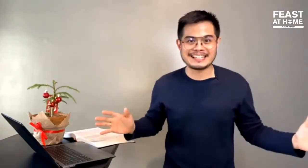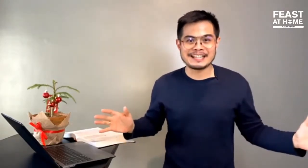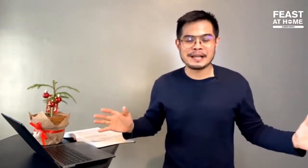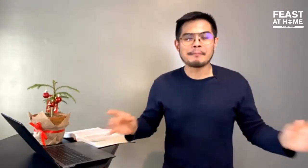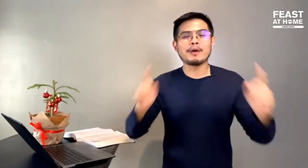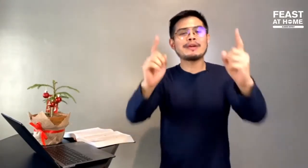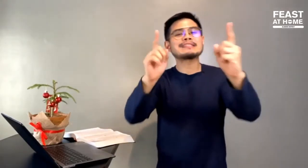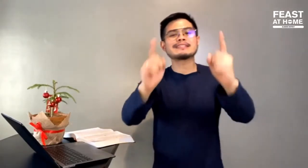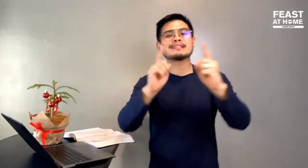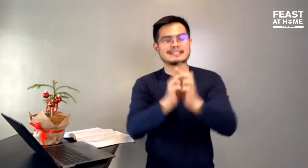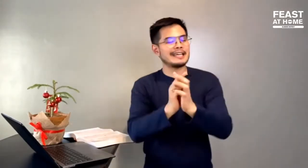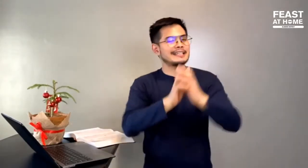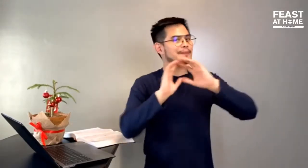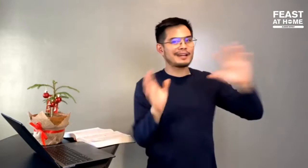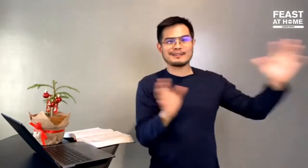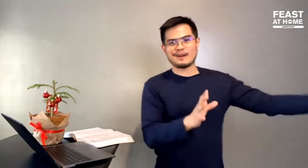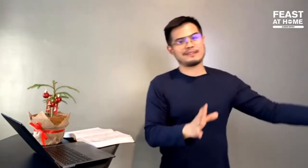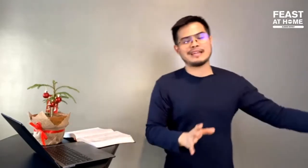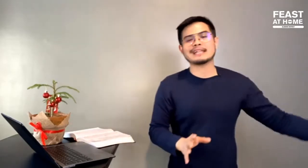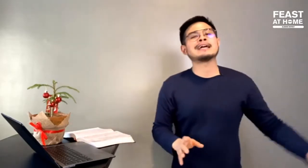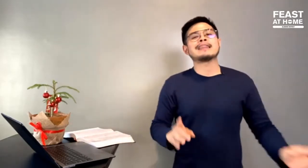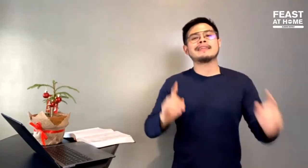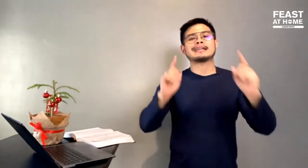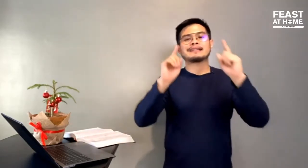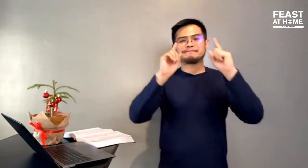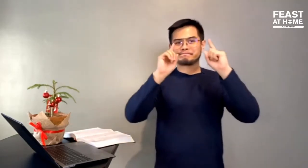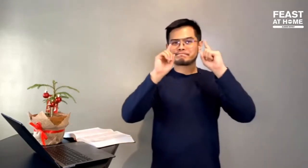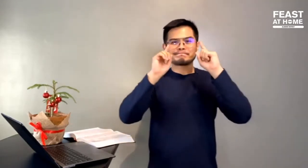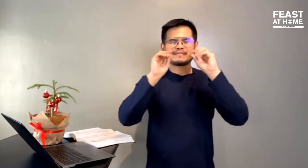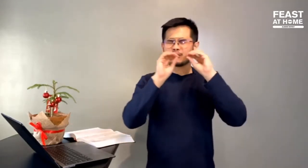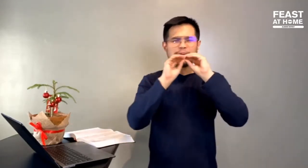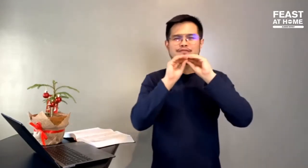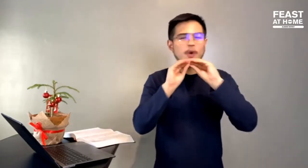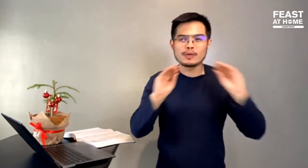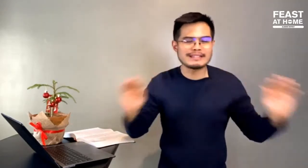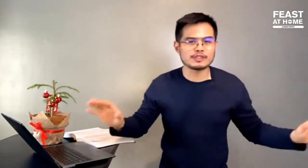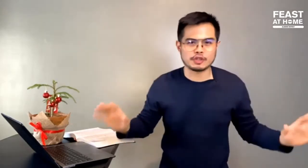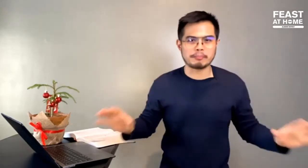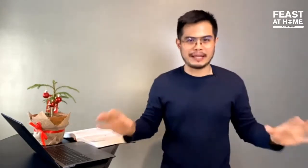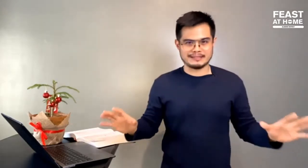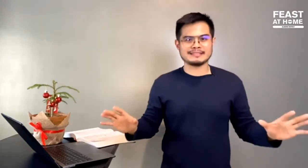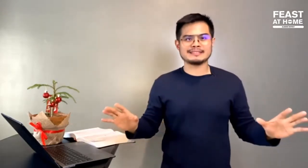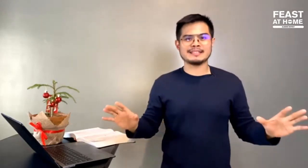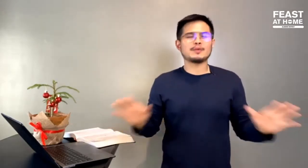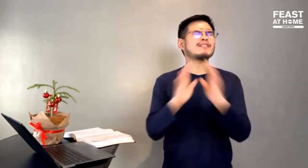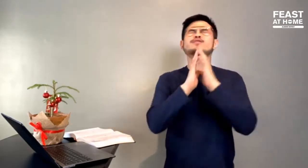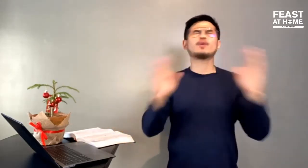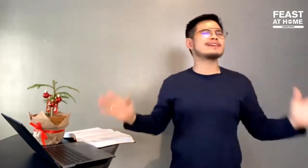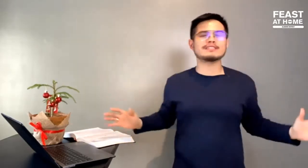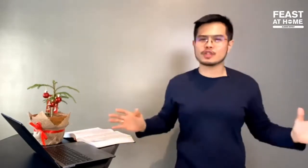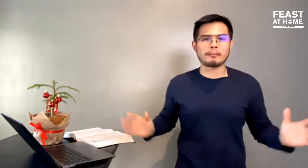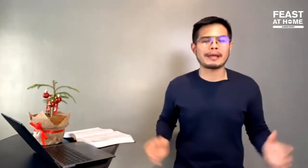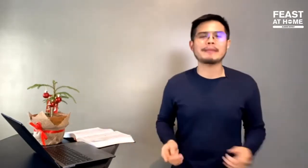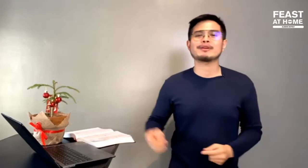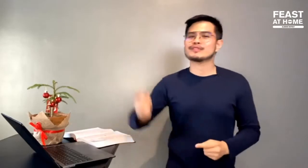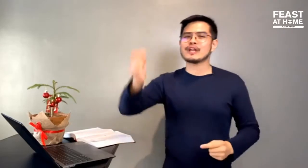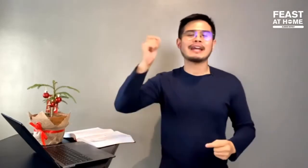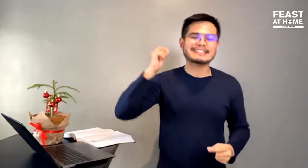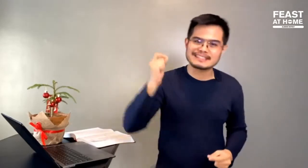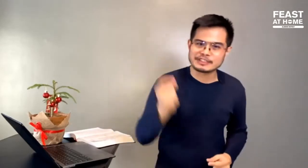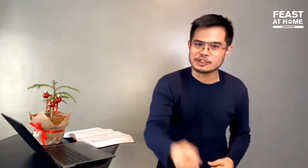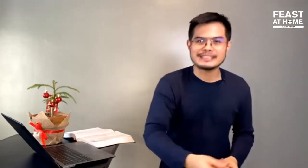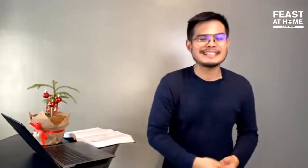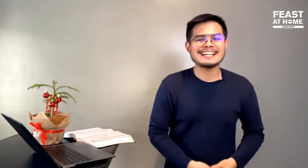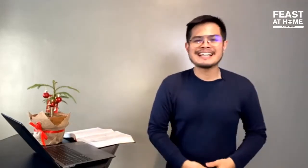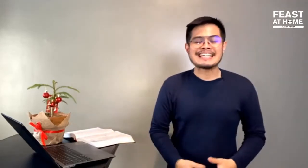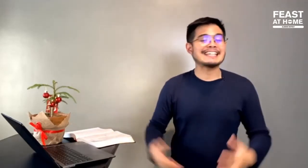journey. But we still say, in spite of all of that, that we have no reason to complain. We have no reason to complain because God